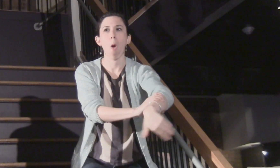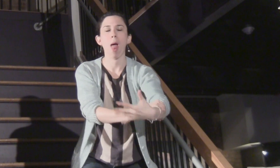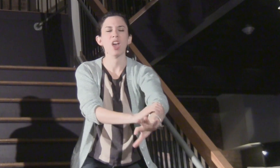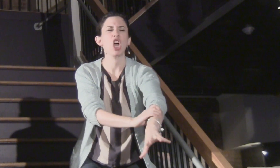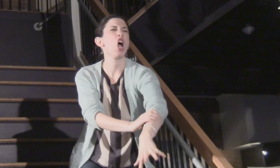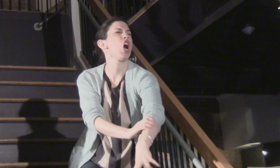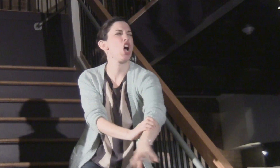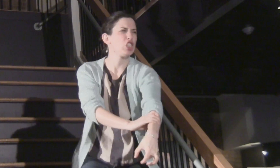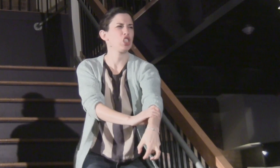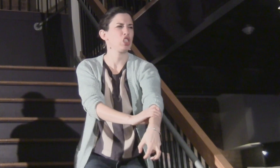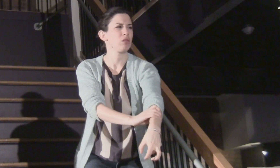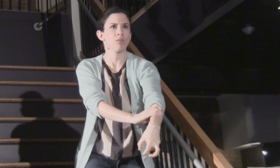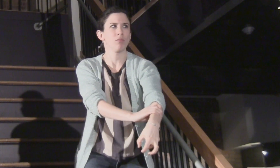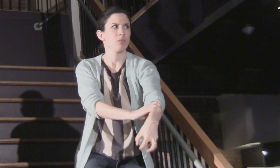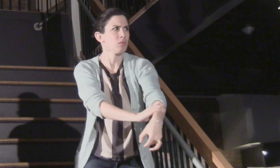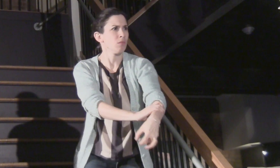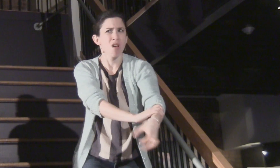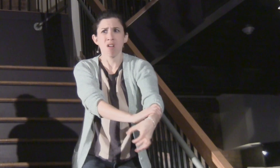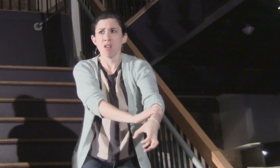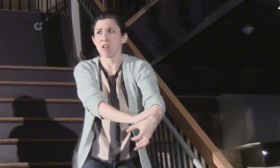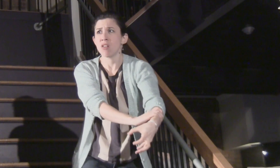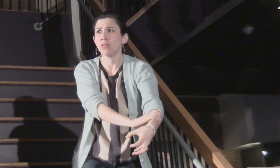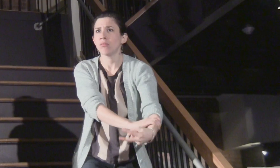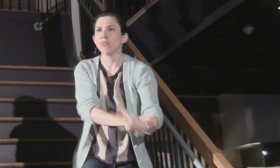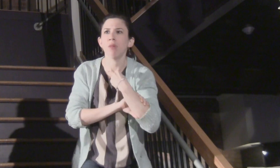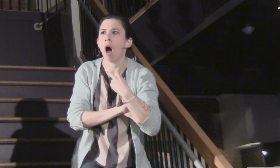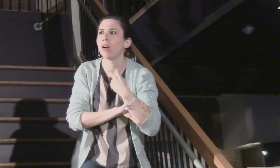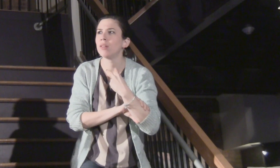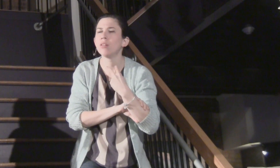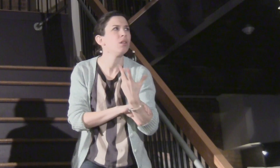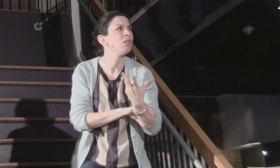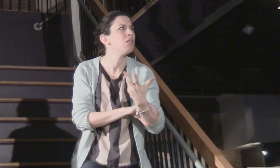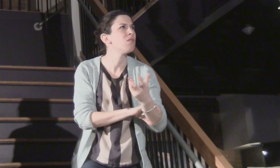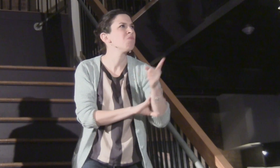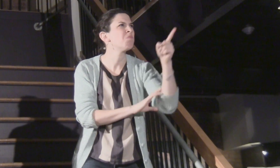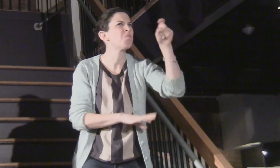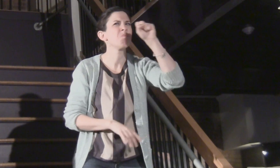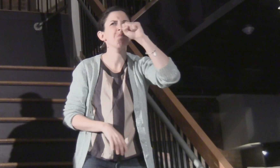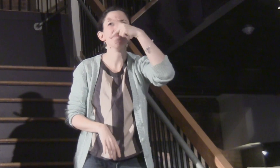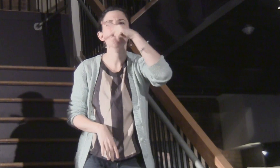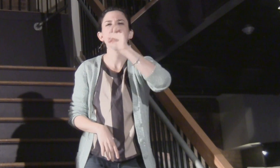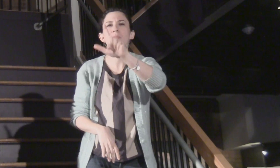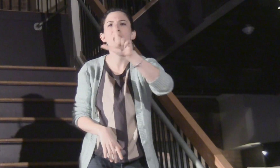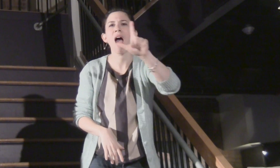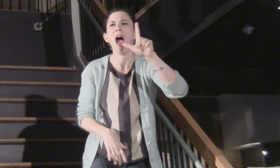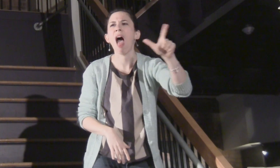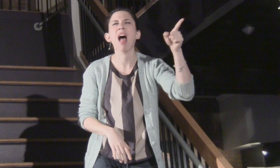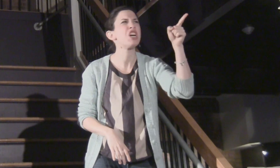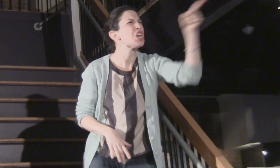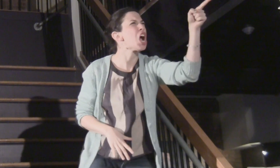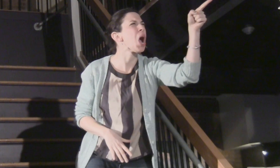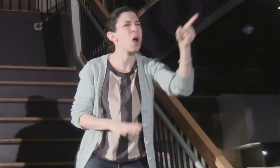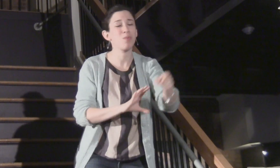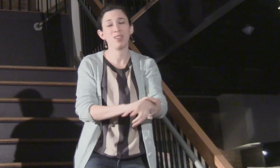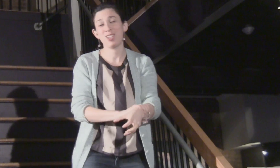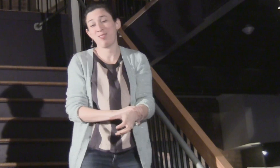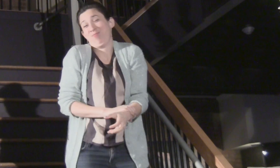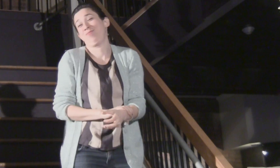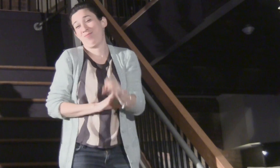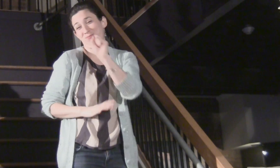to grab them all. But then he trapped his hand in the jar and he couldn't get it out because he was holding on to the pickles. And he